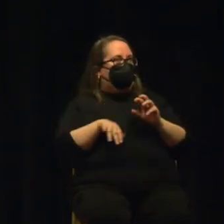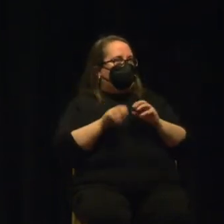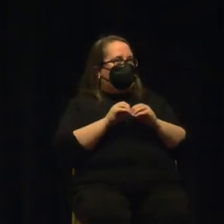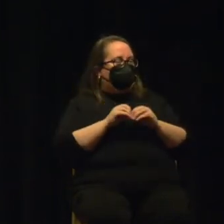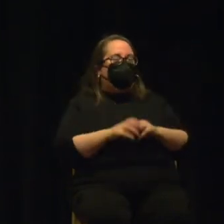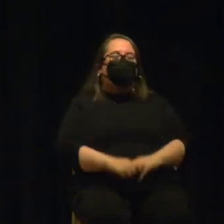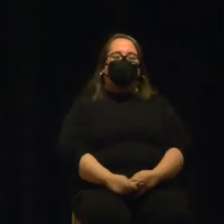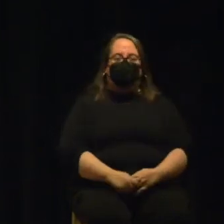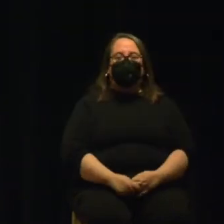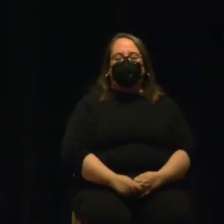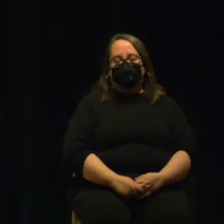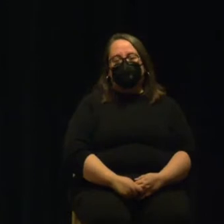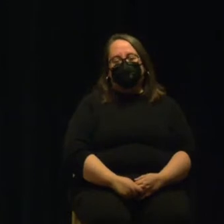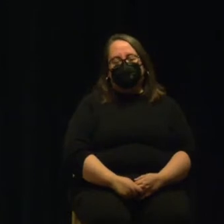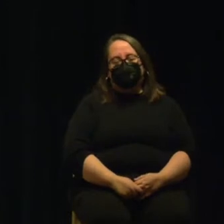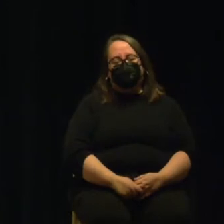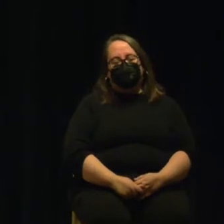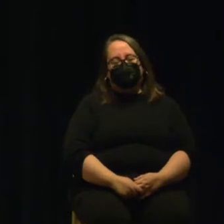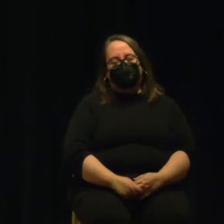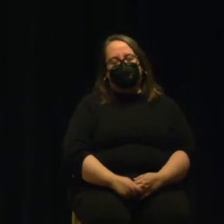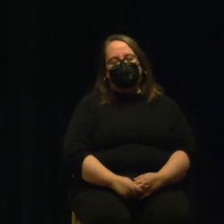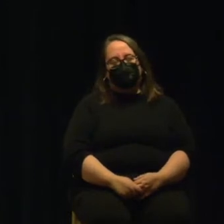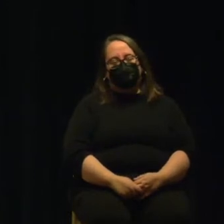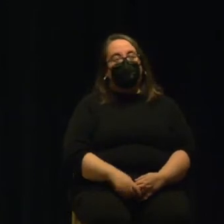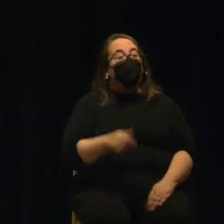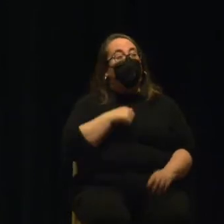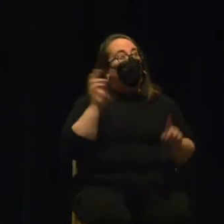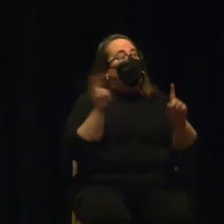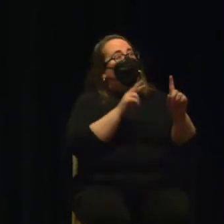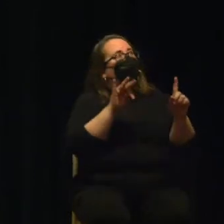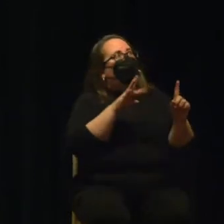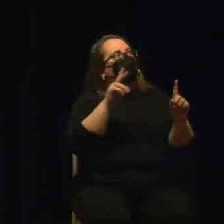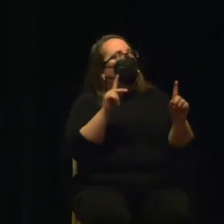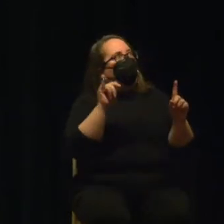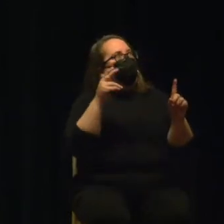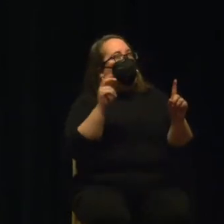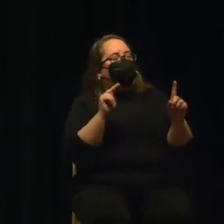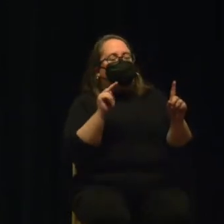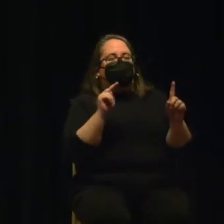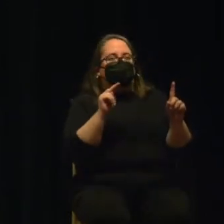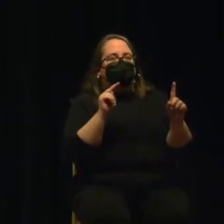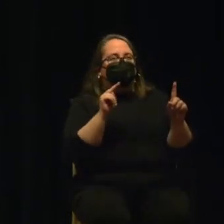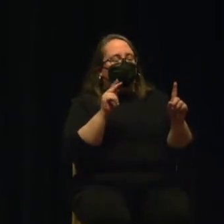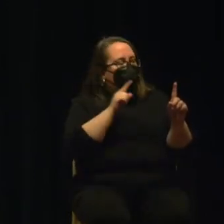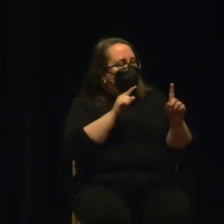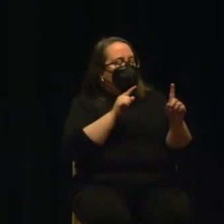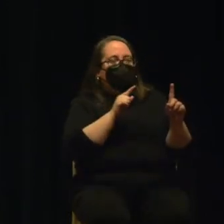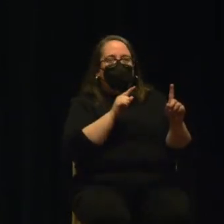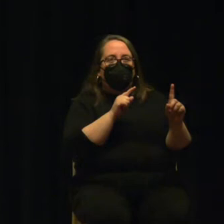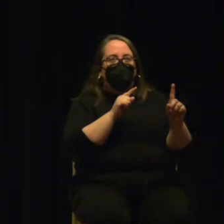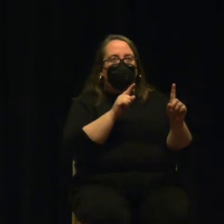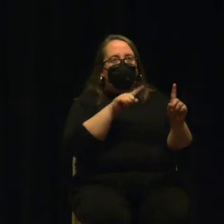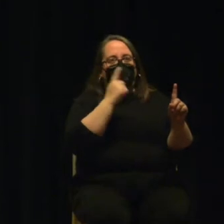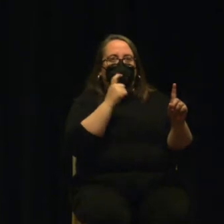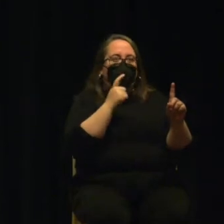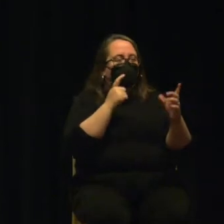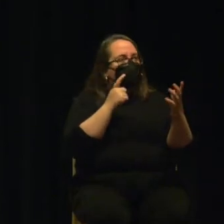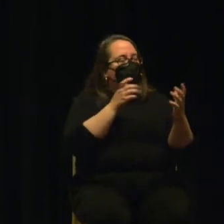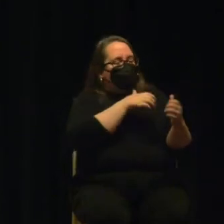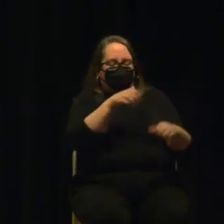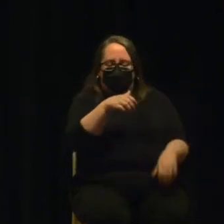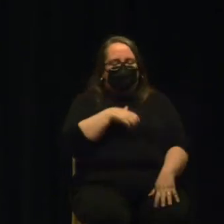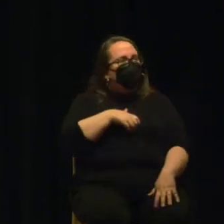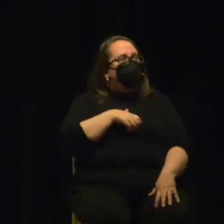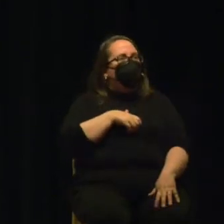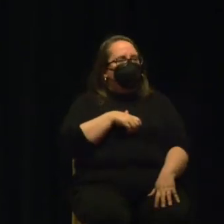this is not, you know, I look at Jack Johnson as sort of like the blueprint for Black moxie. Like really